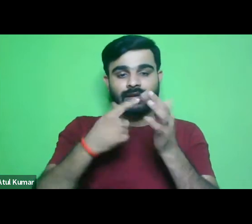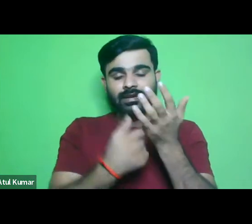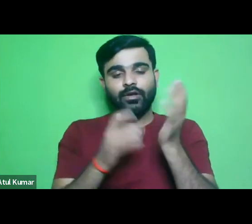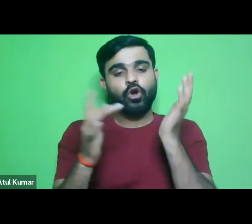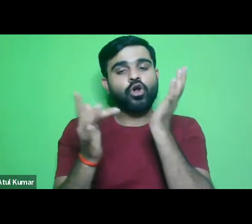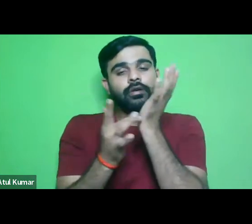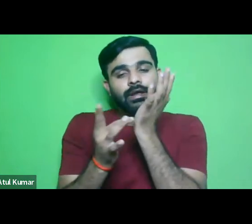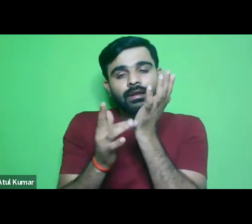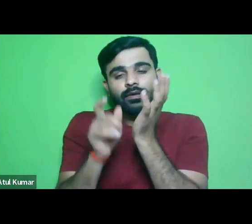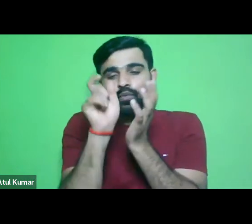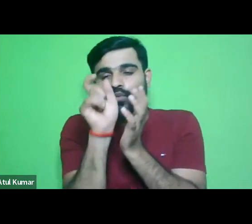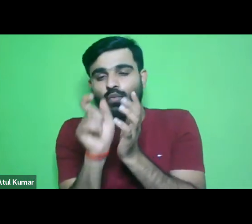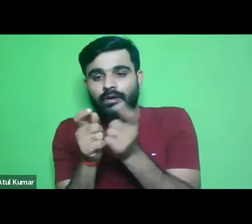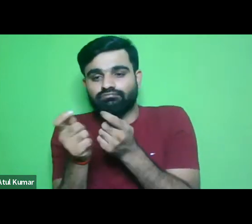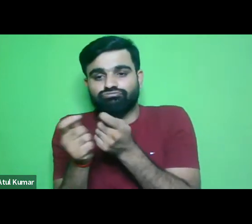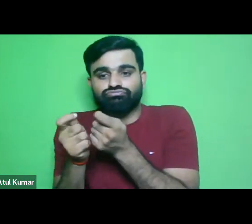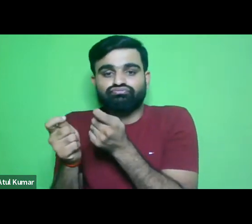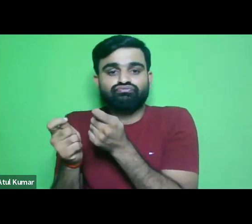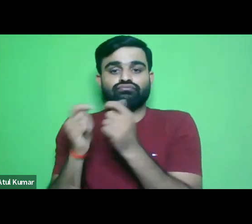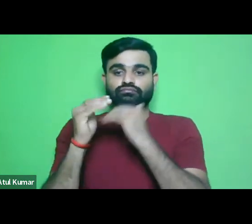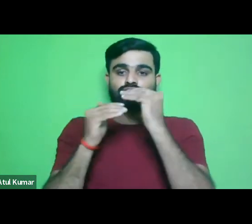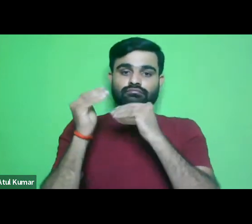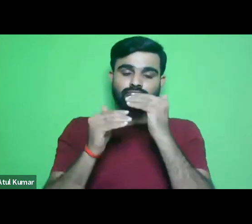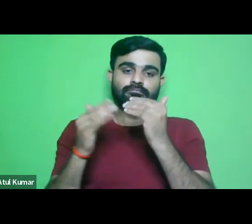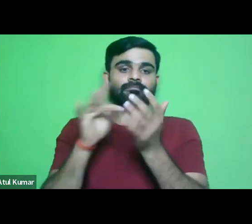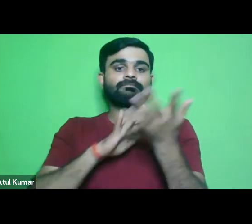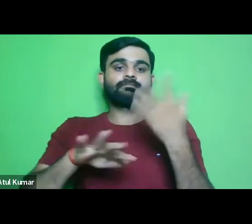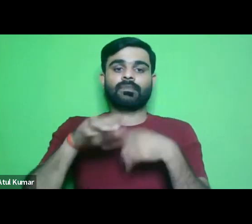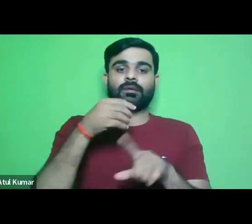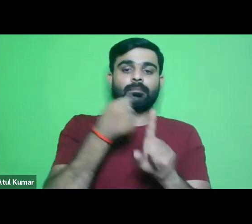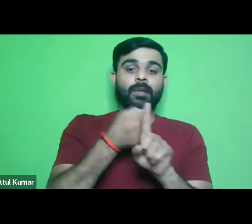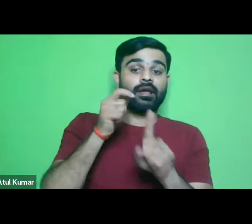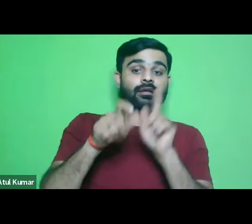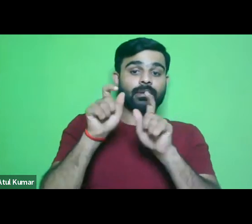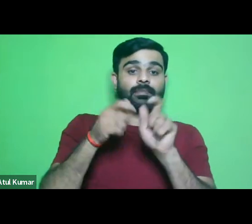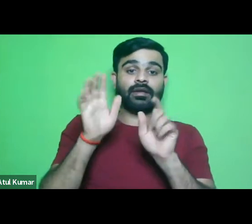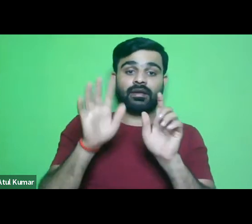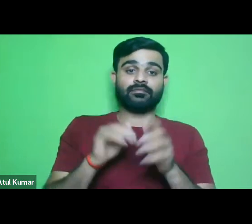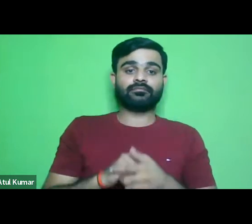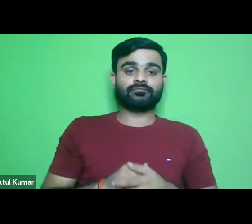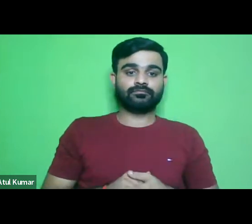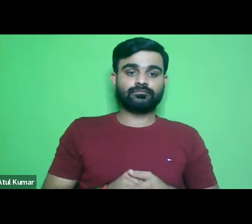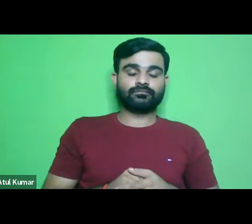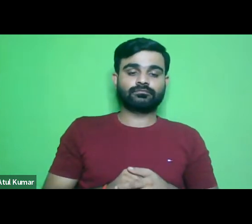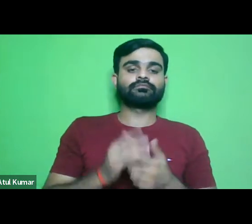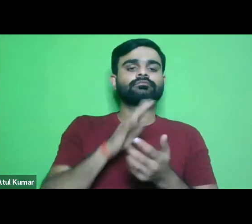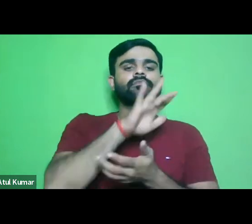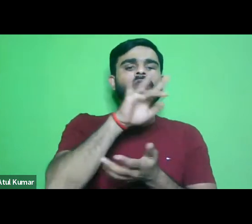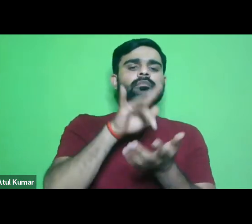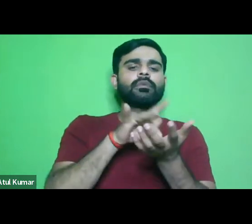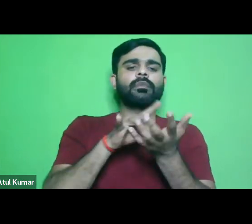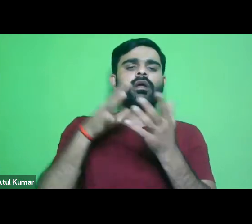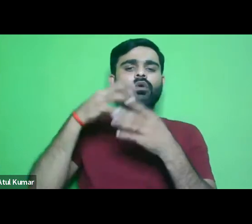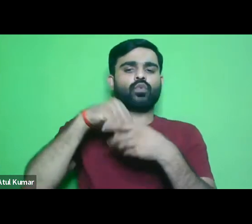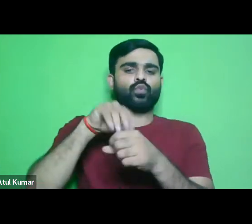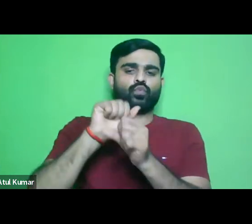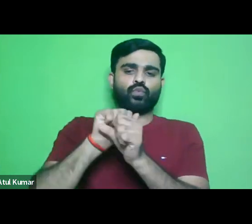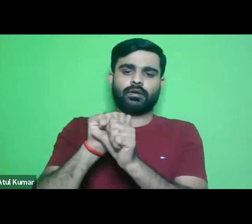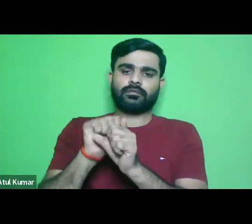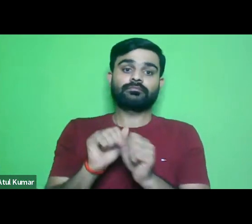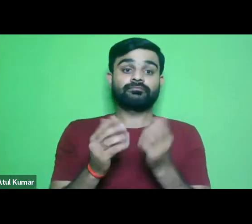controls that are developed, and subsequently the impacts that they have in places around the world. And